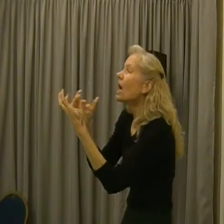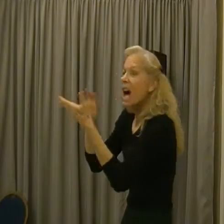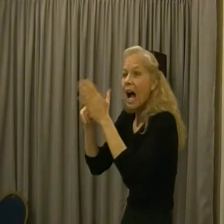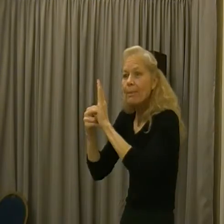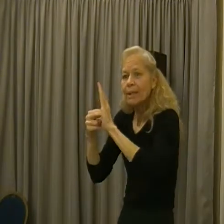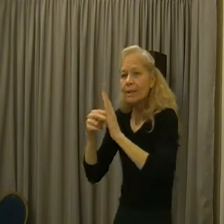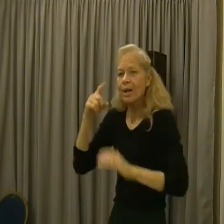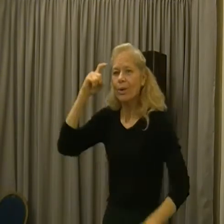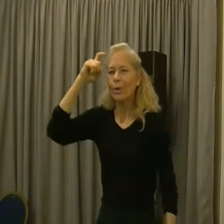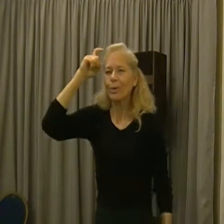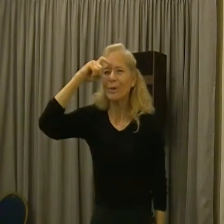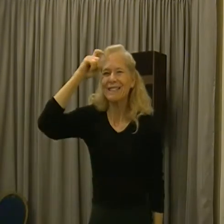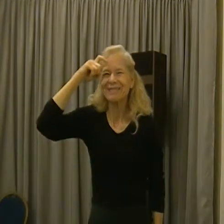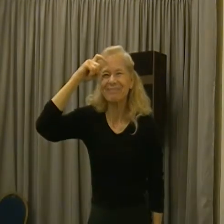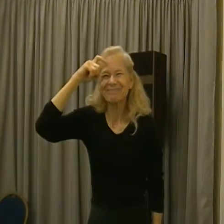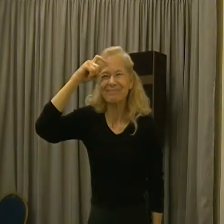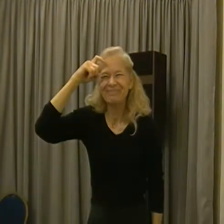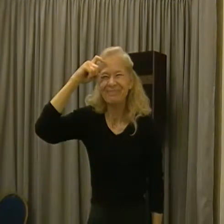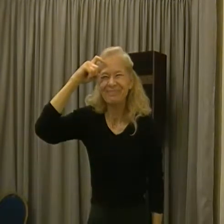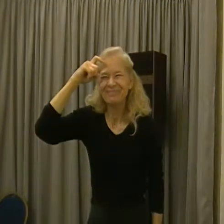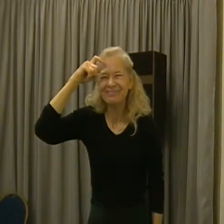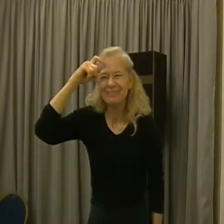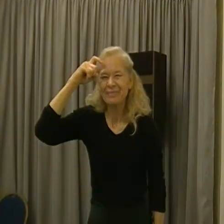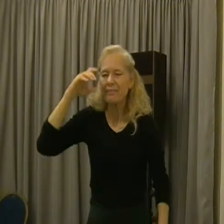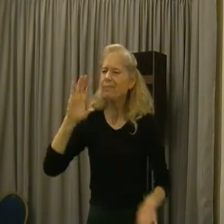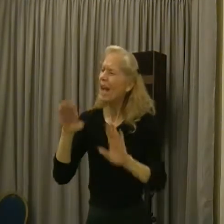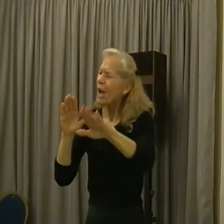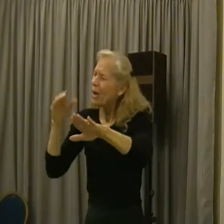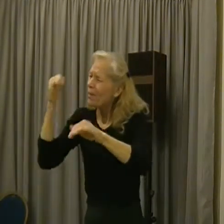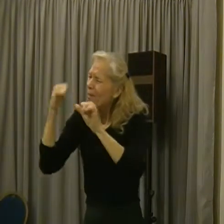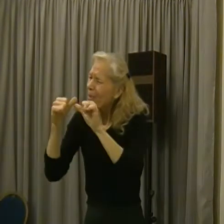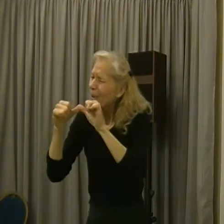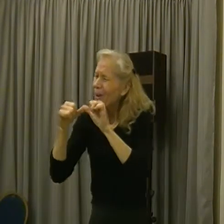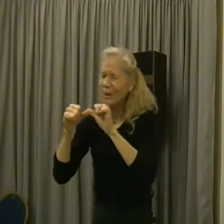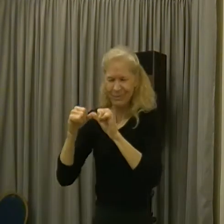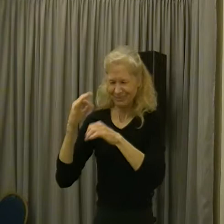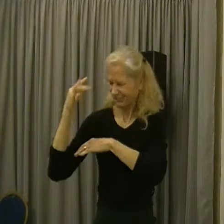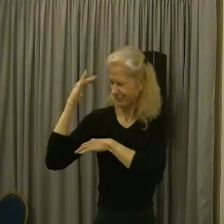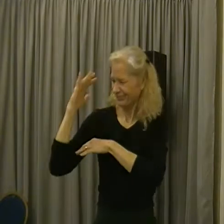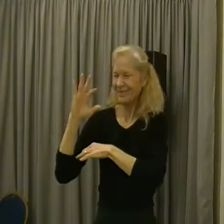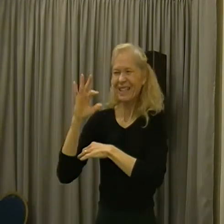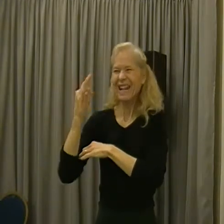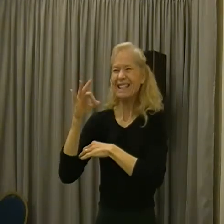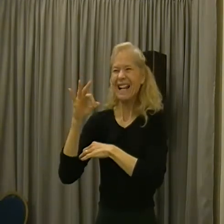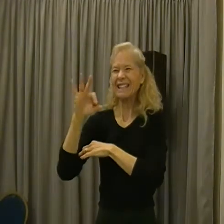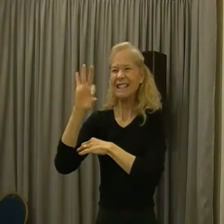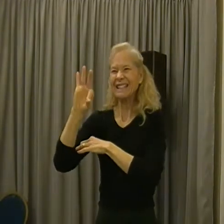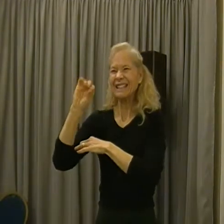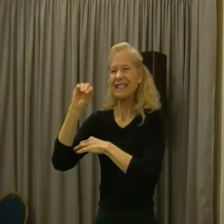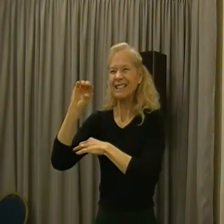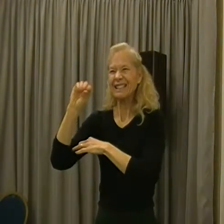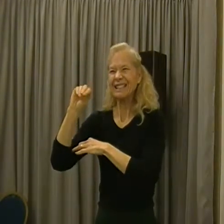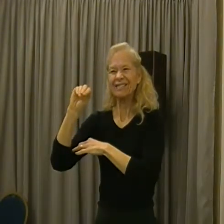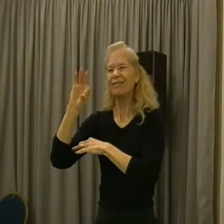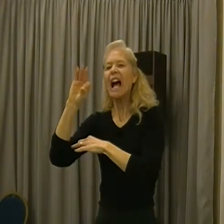Remember back in the 1990s, they had that movement, WWJD. Anybody remember what that means? What would Jesus do?